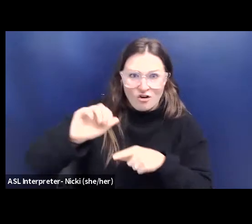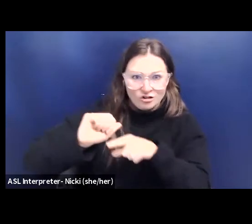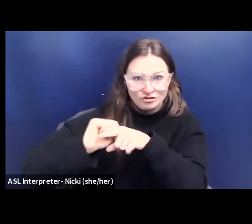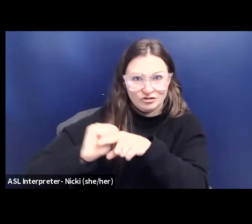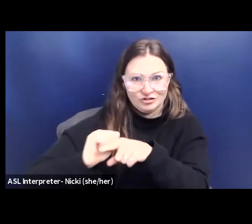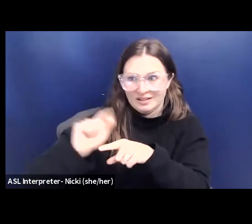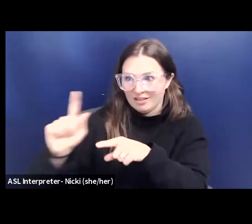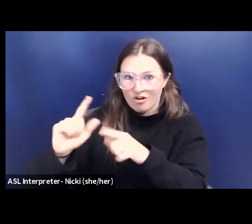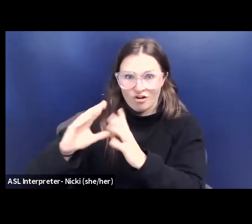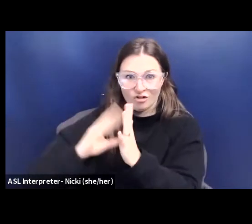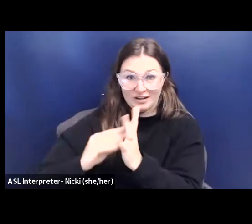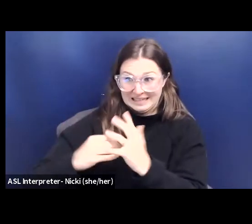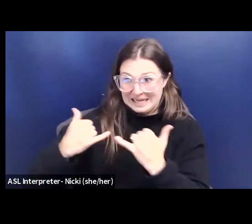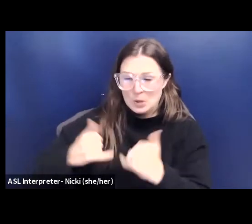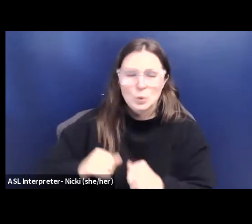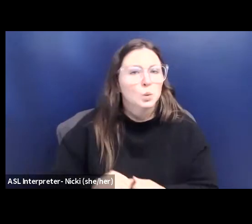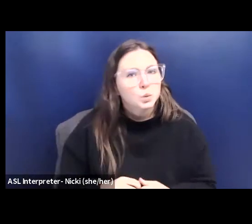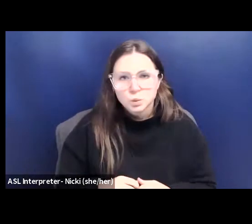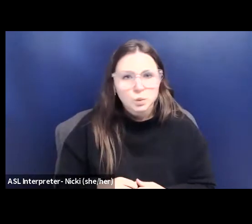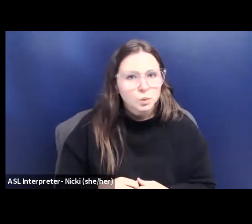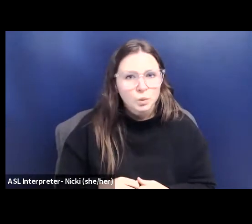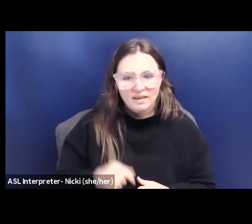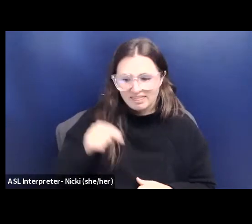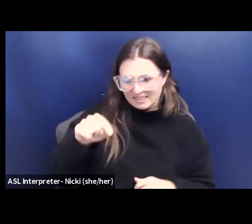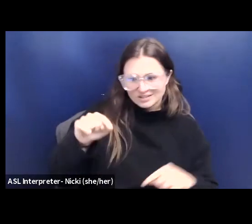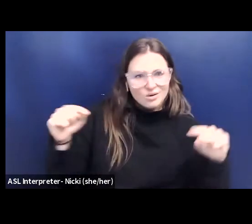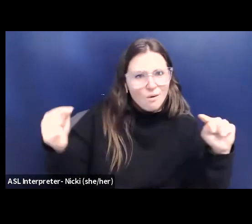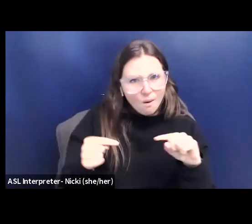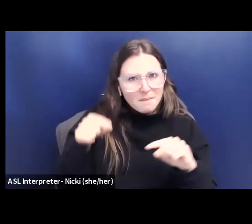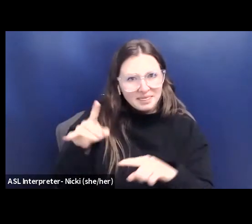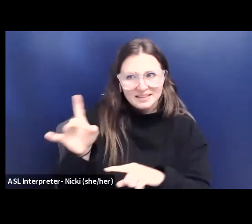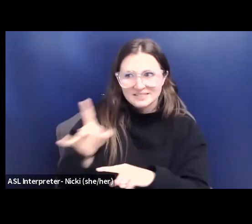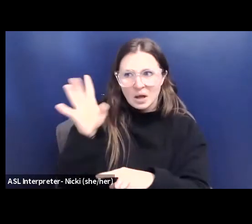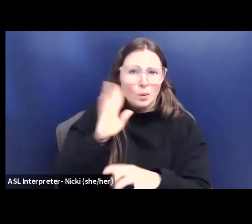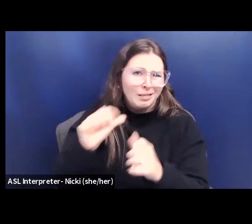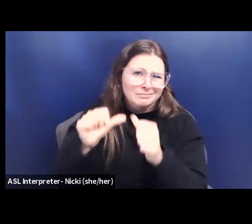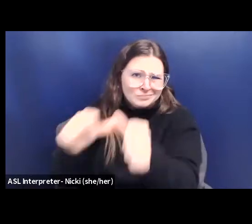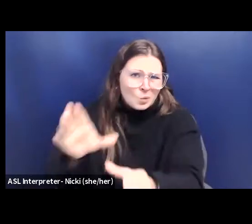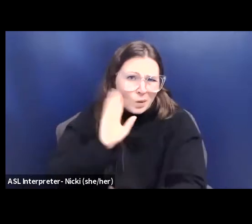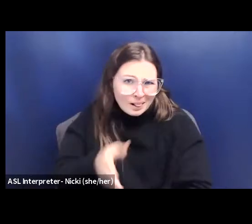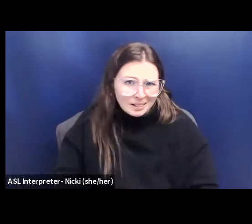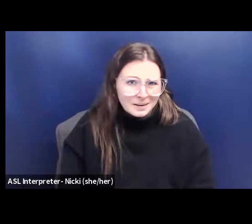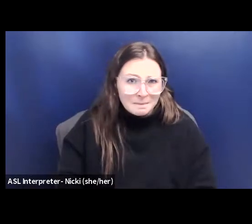to keep a lot of this harm and violence in the shadows, right?